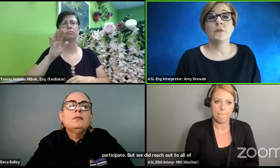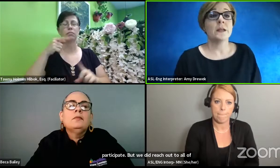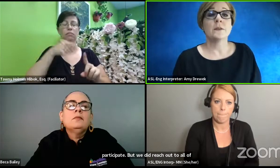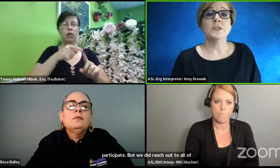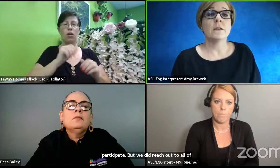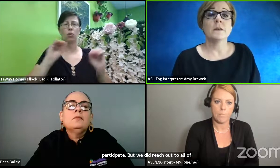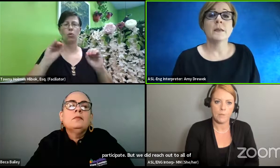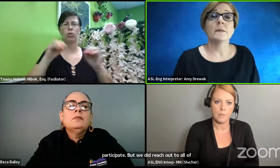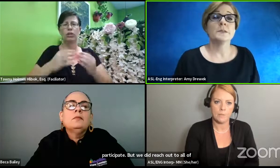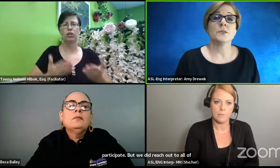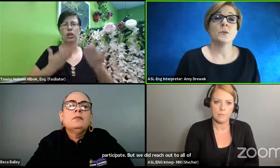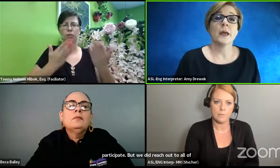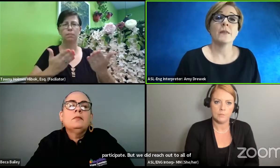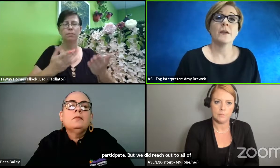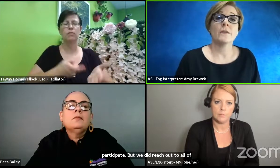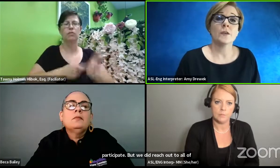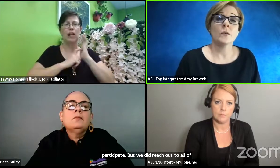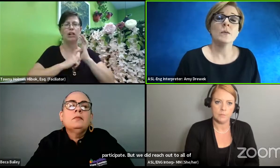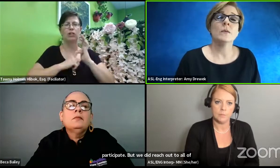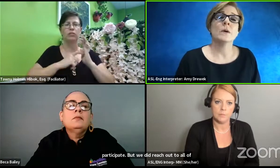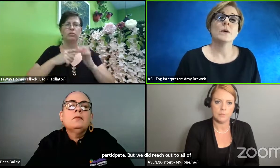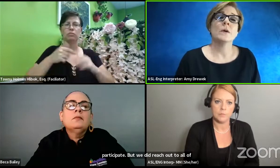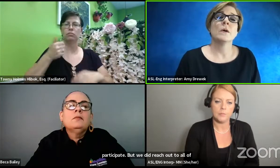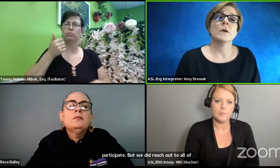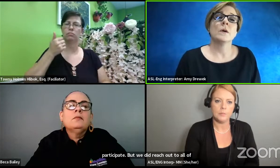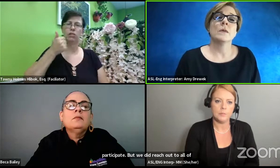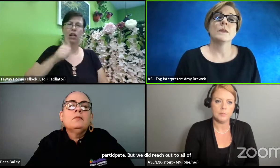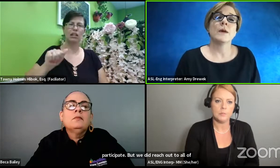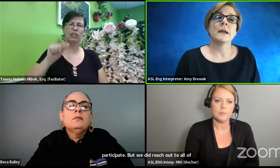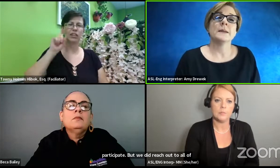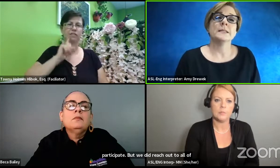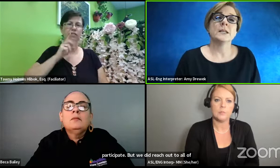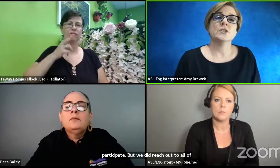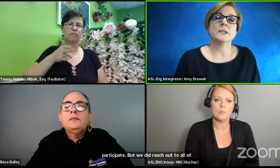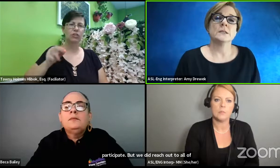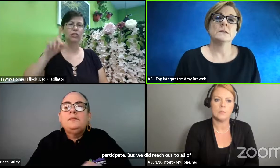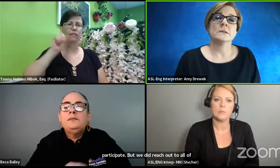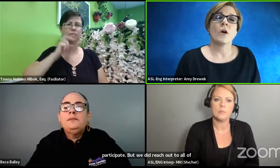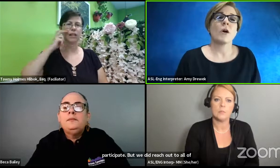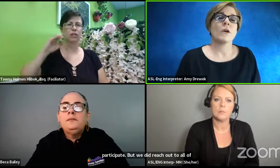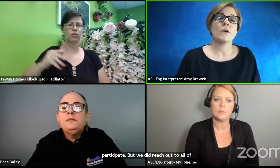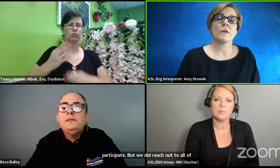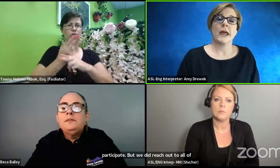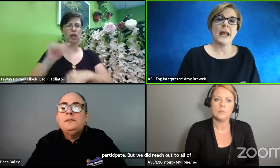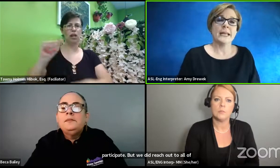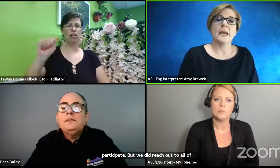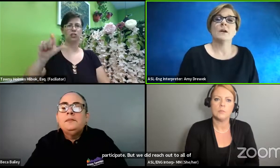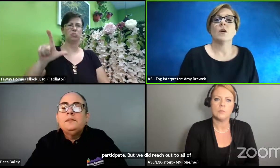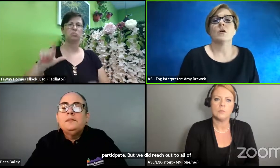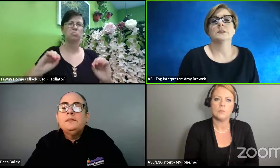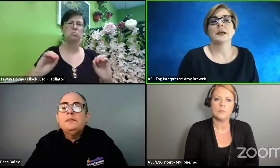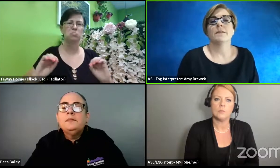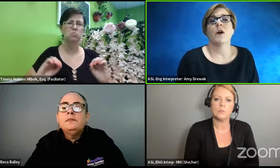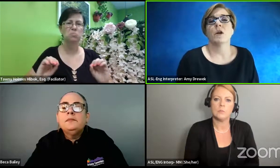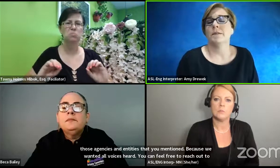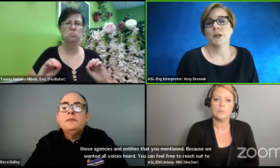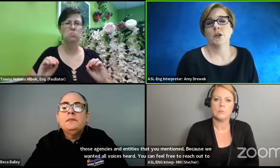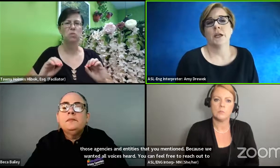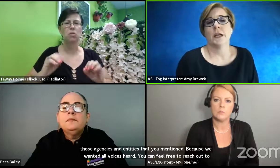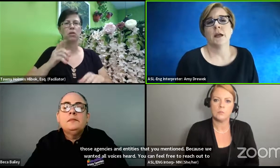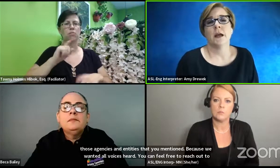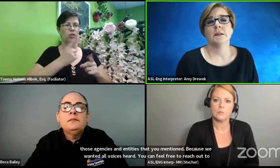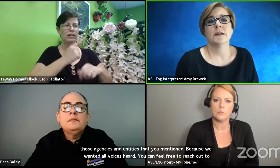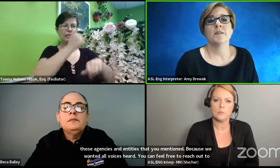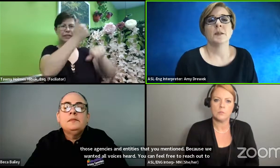You can feel free to reach out to them to get their view. The recommendations are any and all deaf, hard